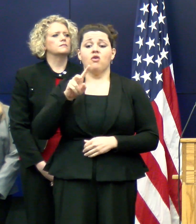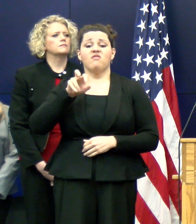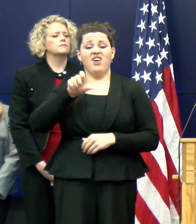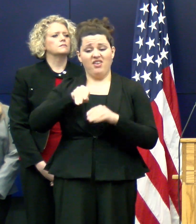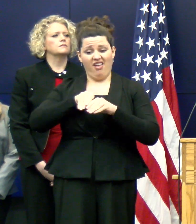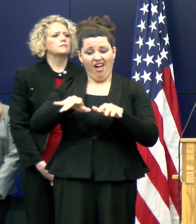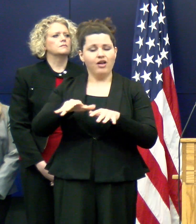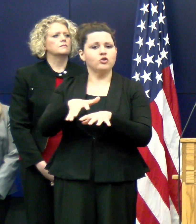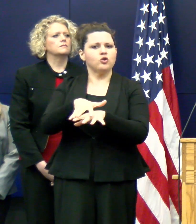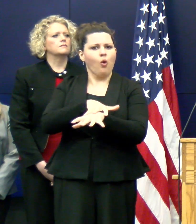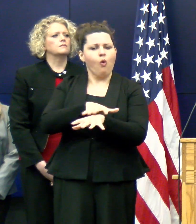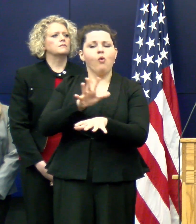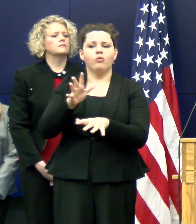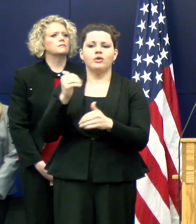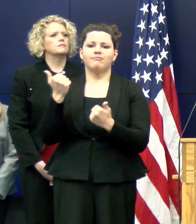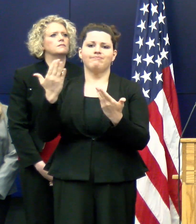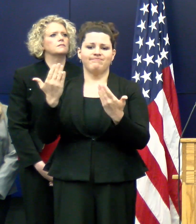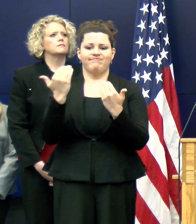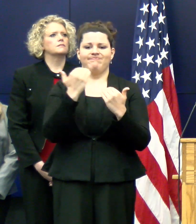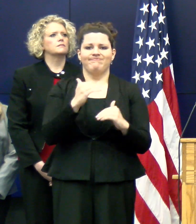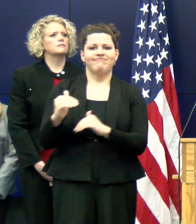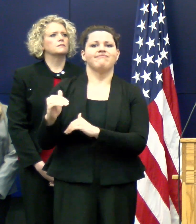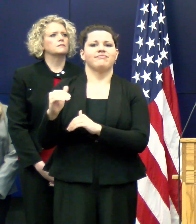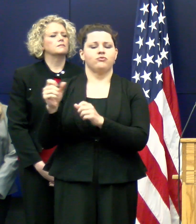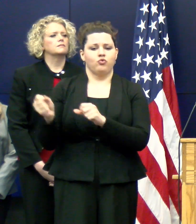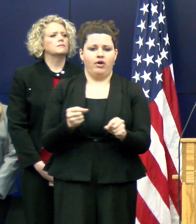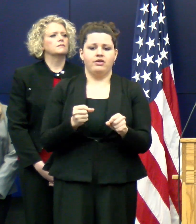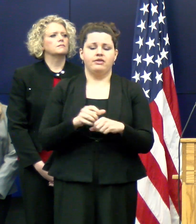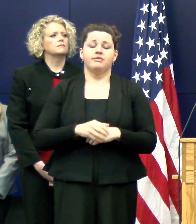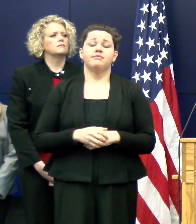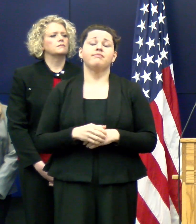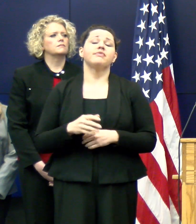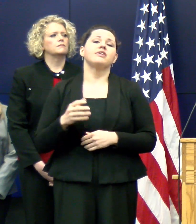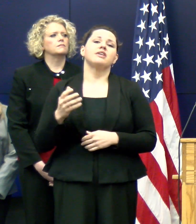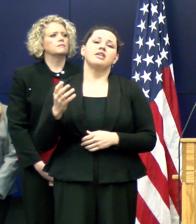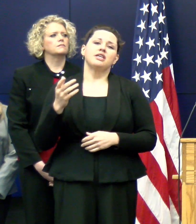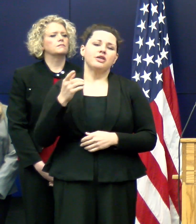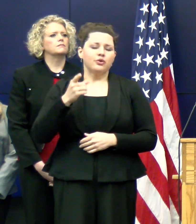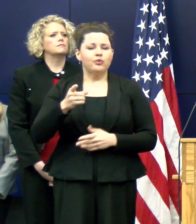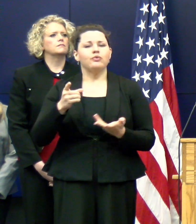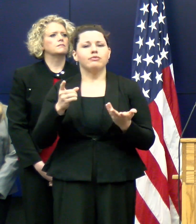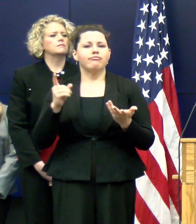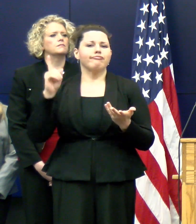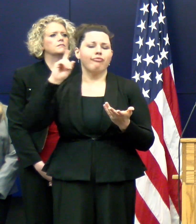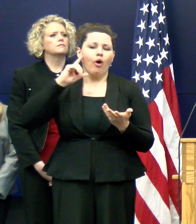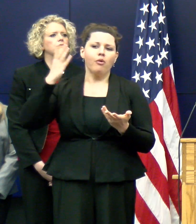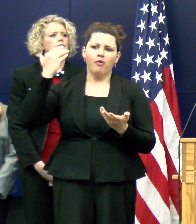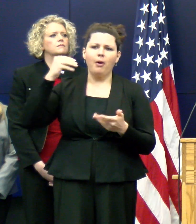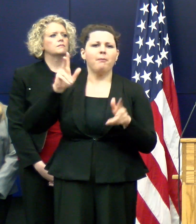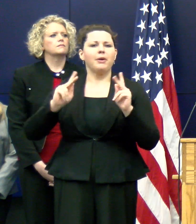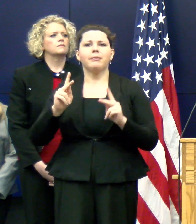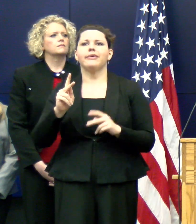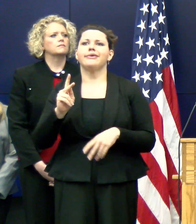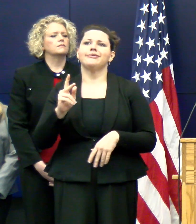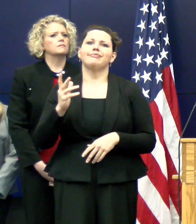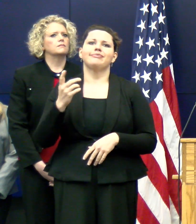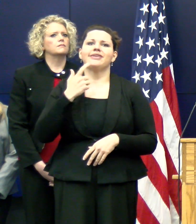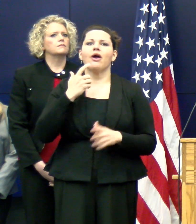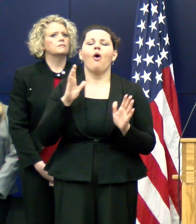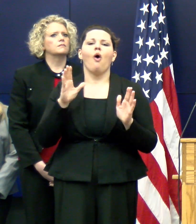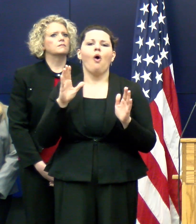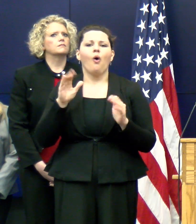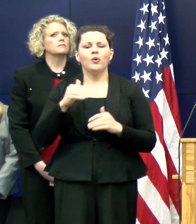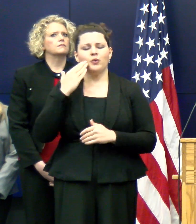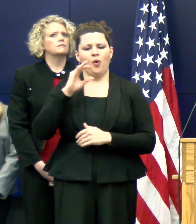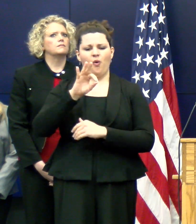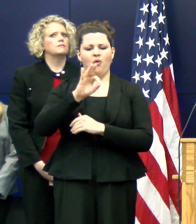to recommend things like mitigation strategies. And so this is probably what you've heard of when you hear people refer to things like flattening the